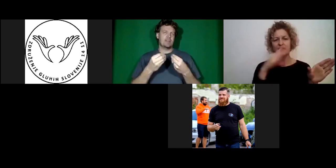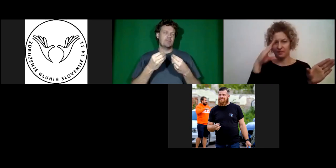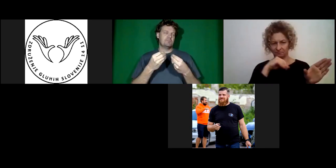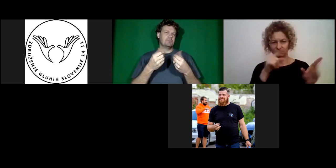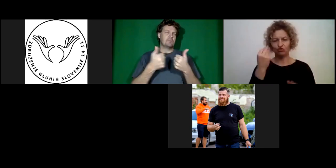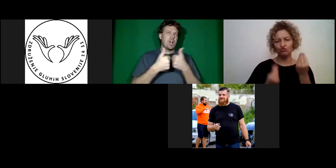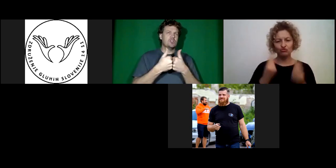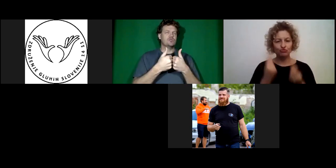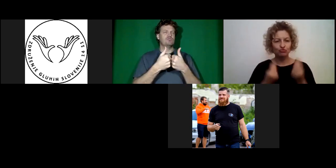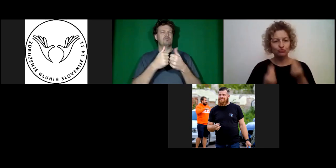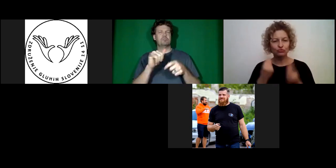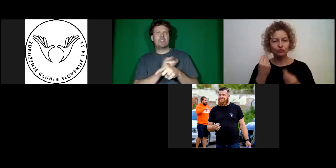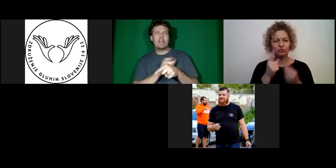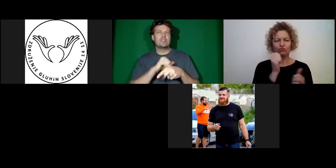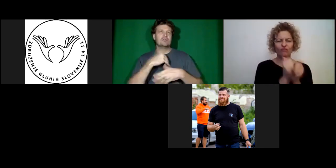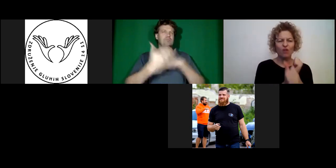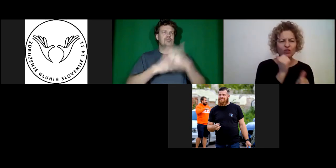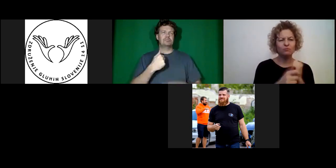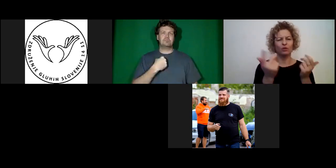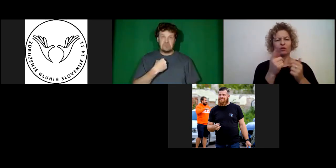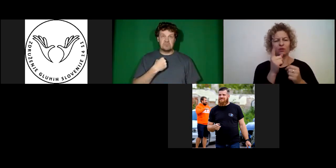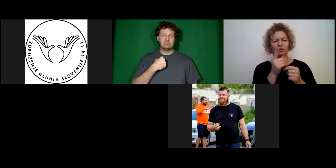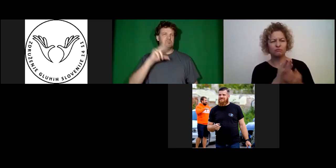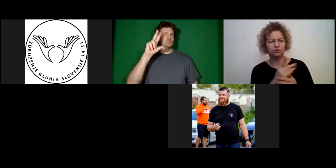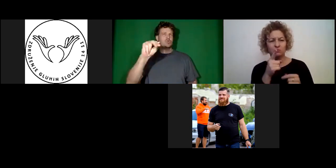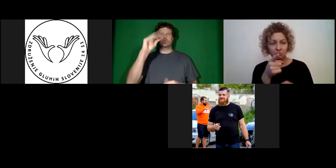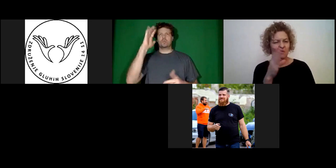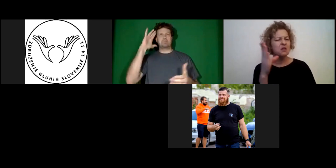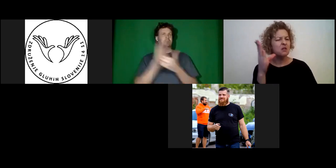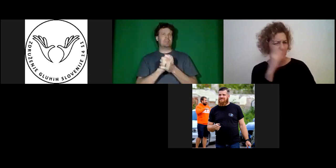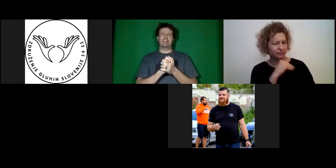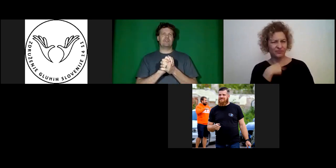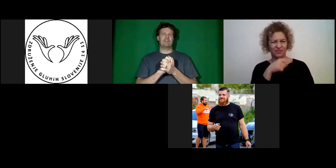And he thought I could play in the hearing team. I could play in the hearing competition.